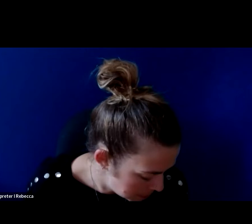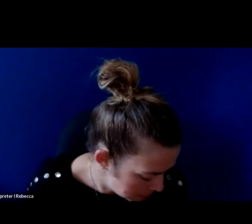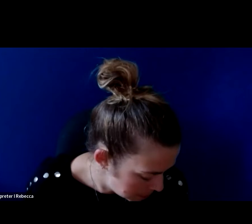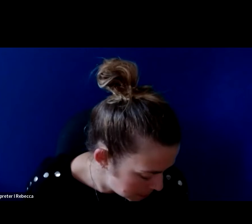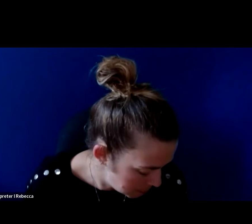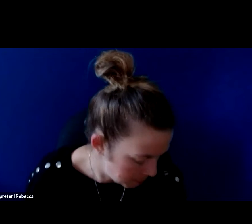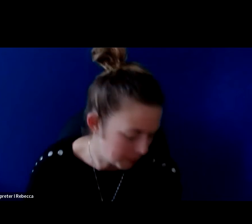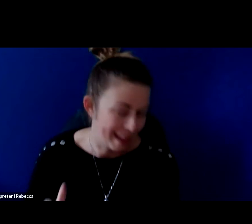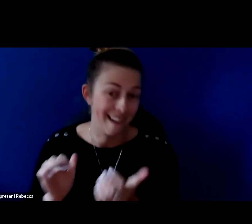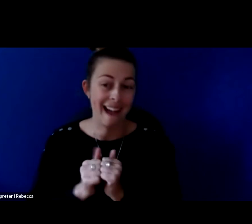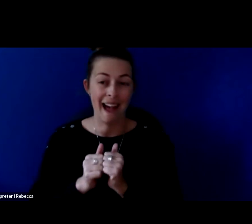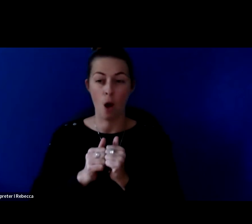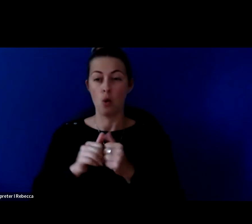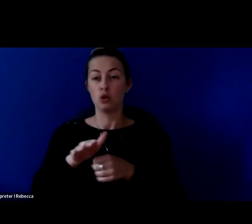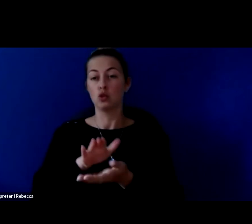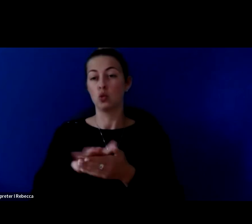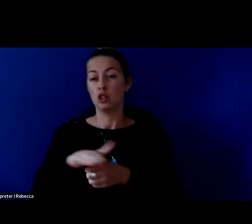should not be banned?